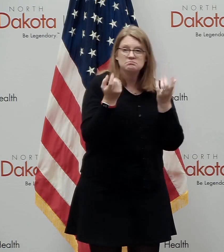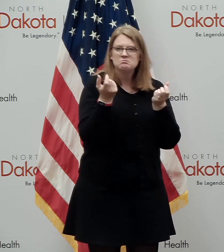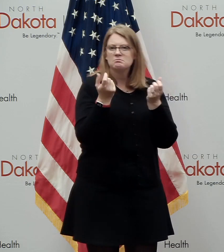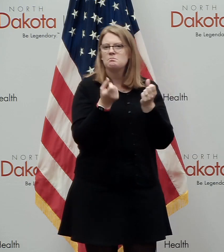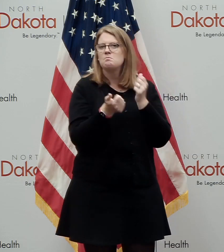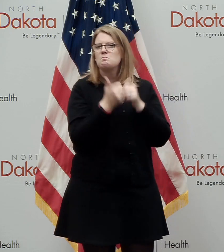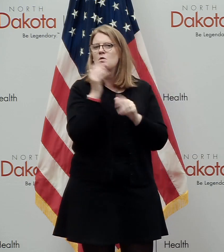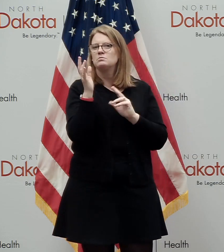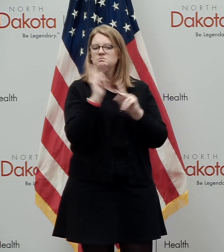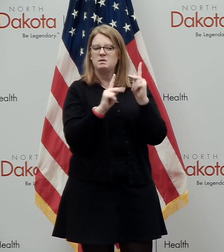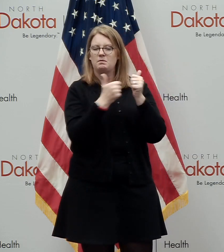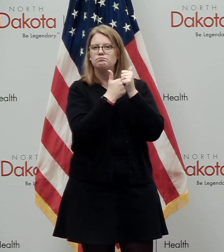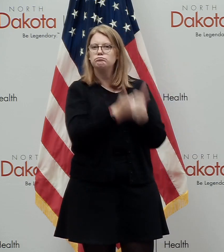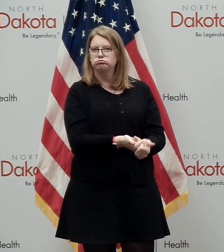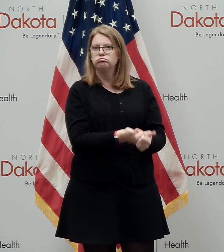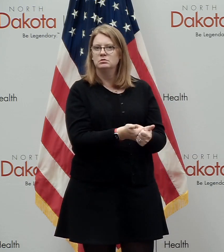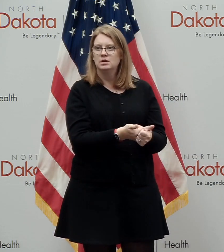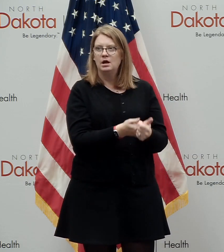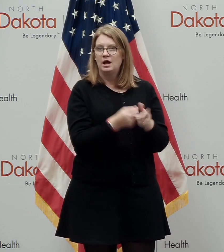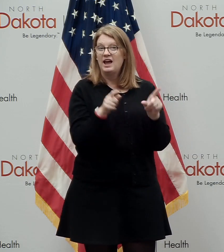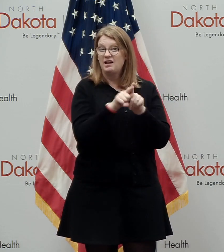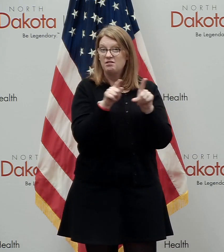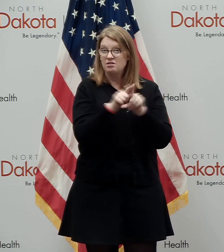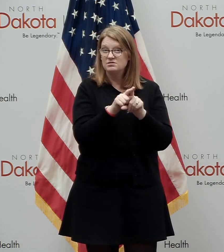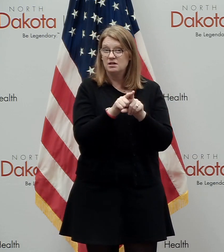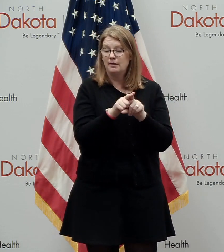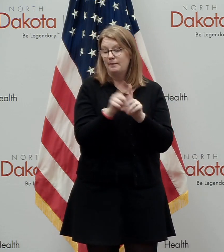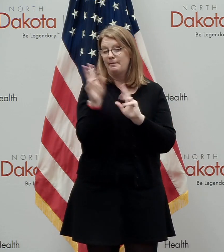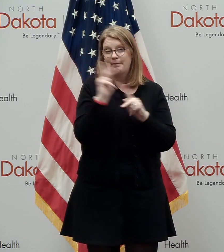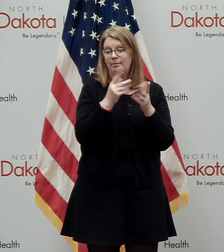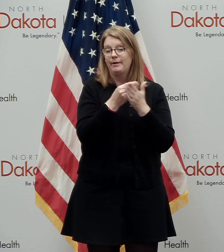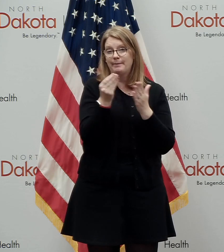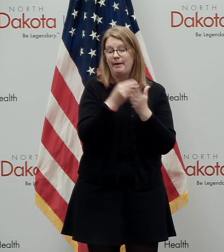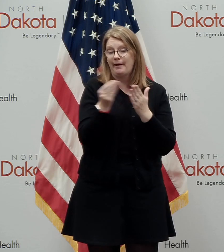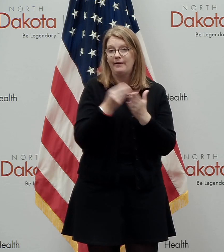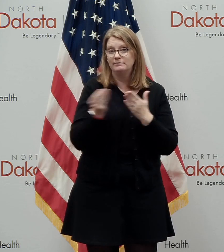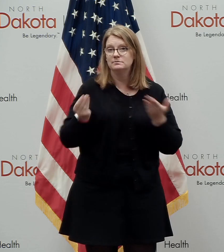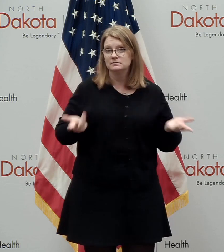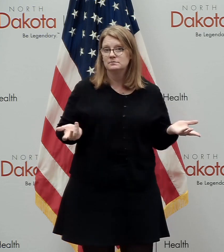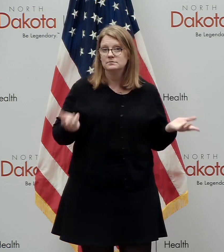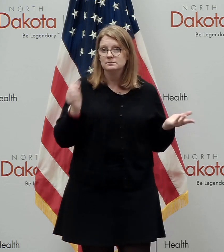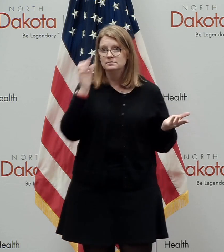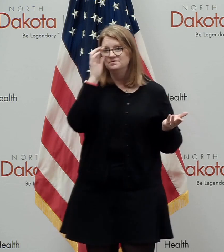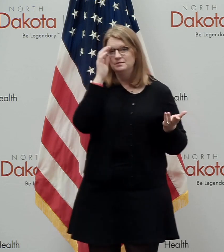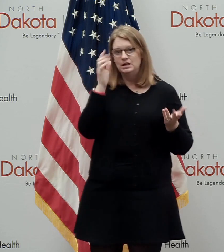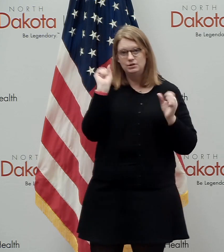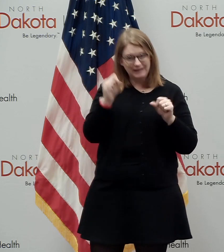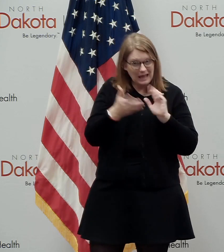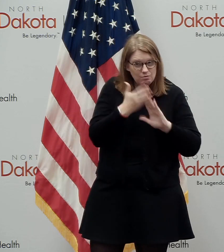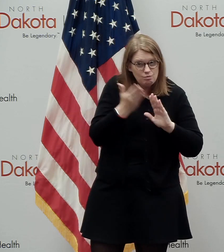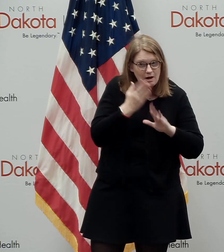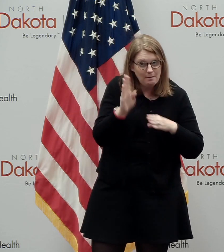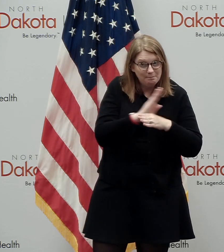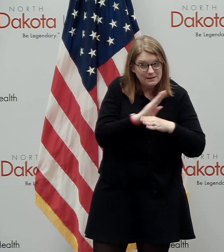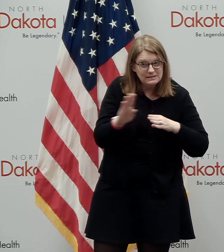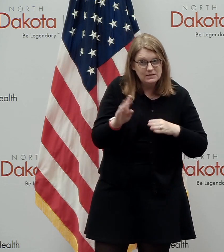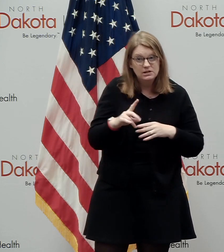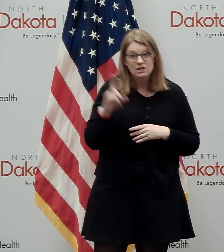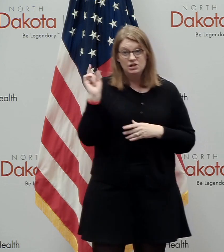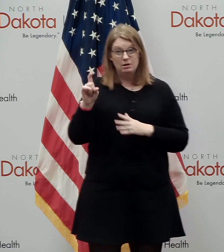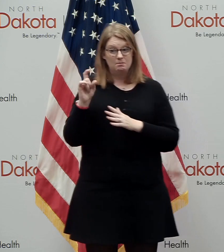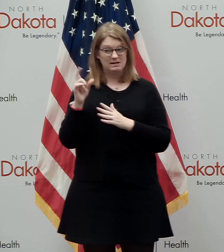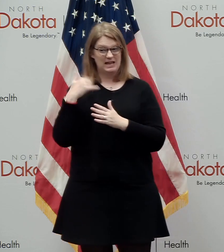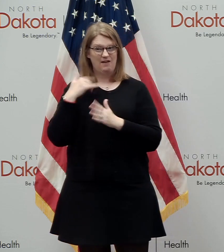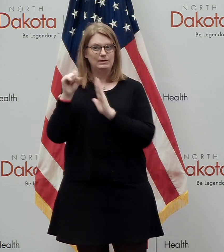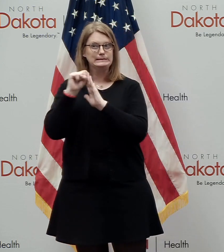got strong revenue. We know that from sales tax. So again, we know that you can operate a business and do this in a way where you don't need a mandate. You just need